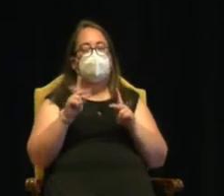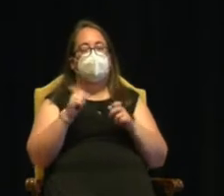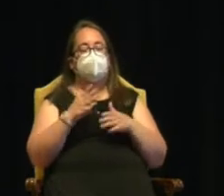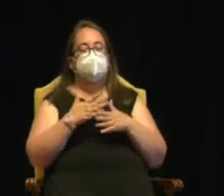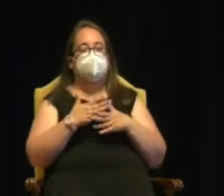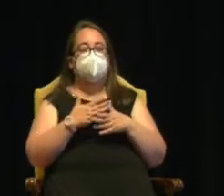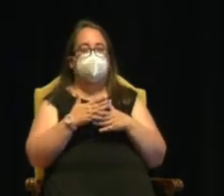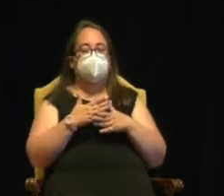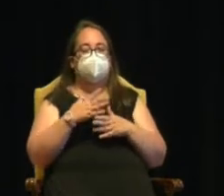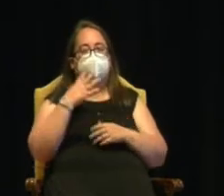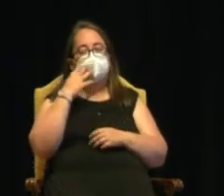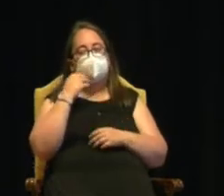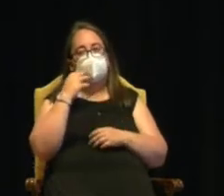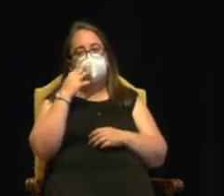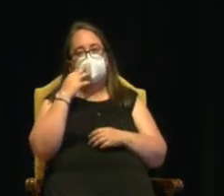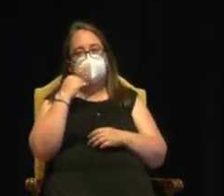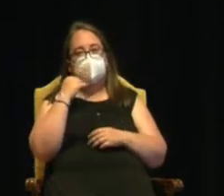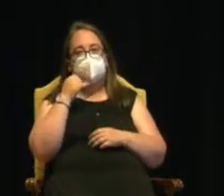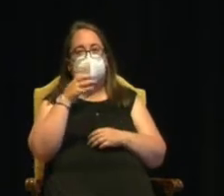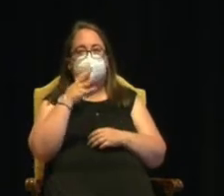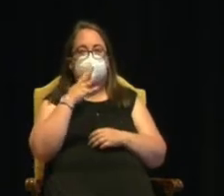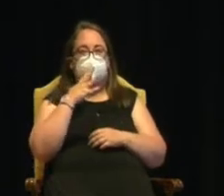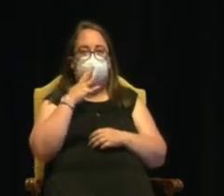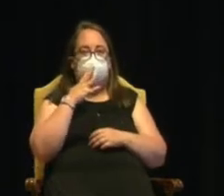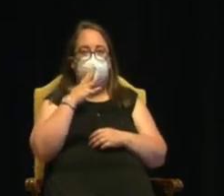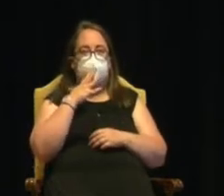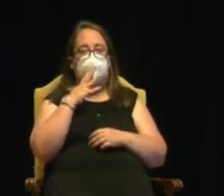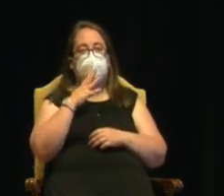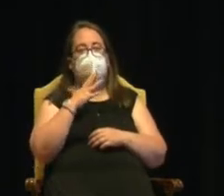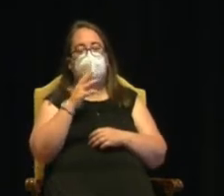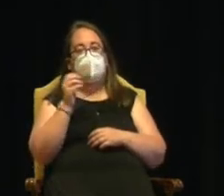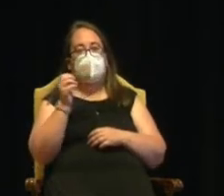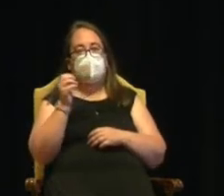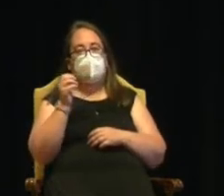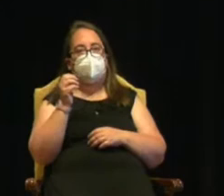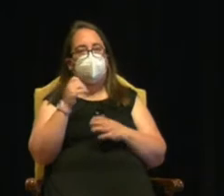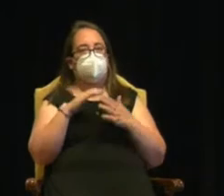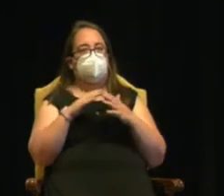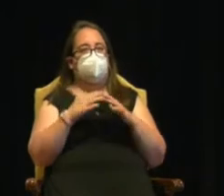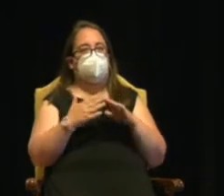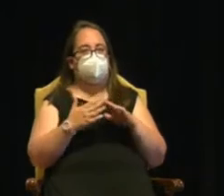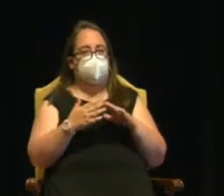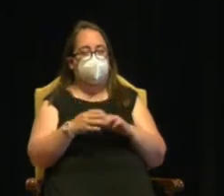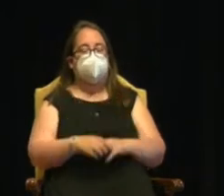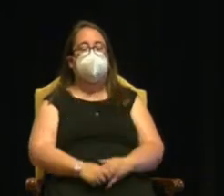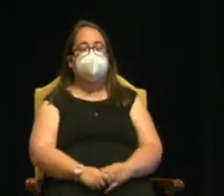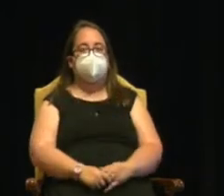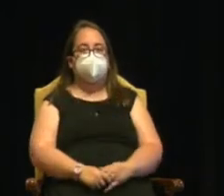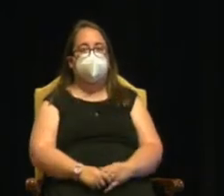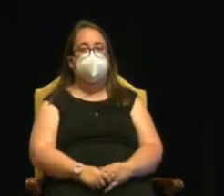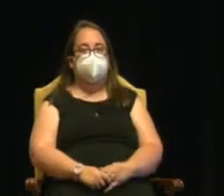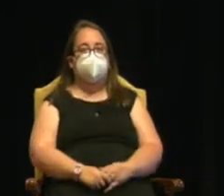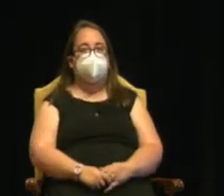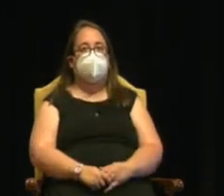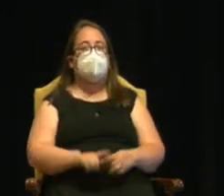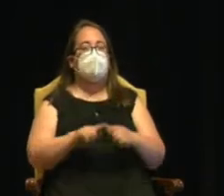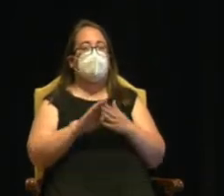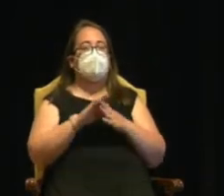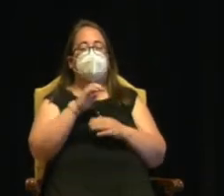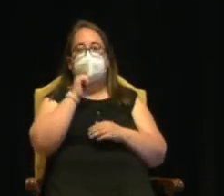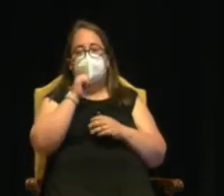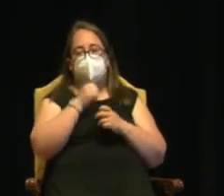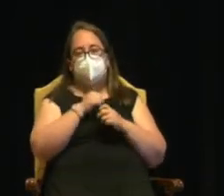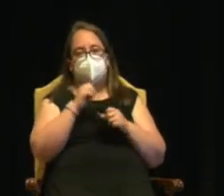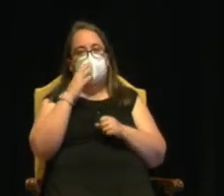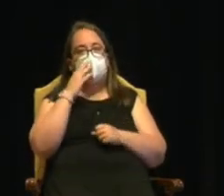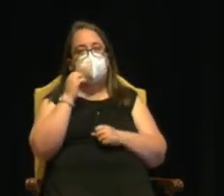share experiences and talk, and it was kind of like a community, but it became very unsafe because